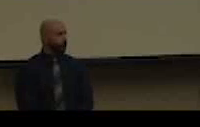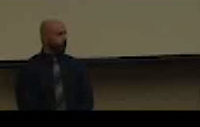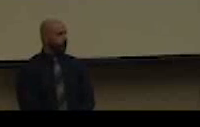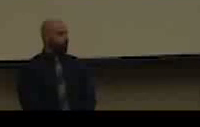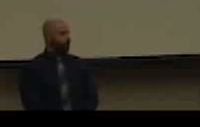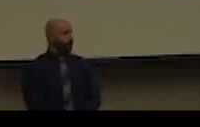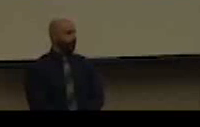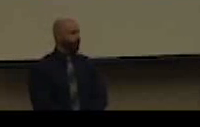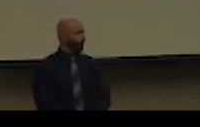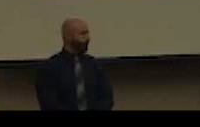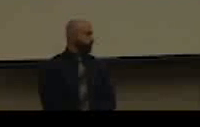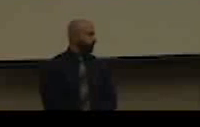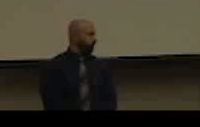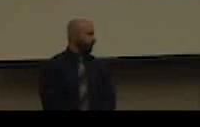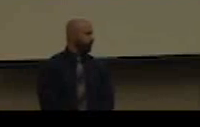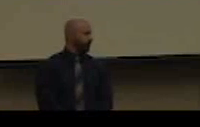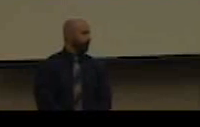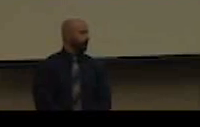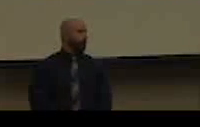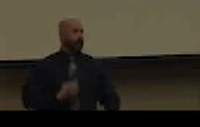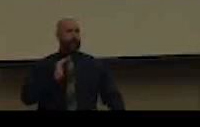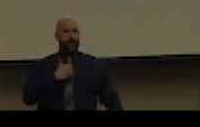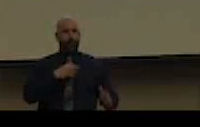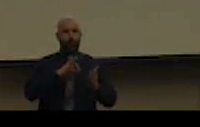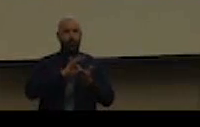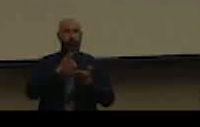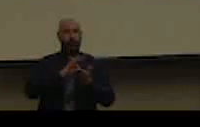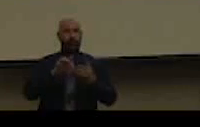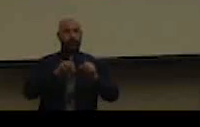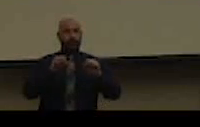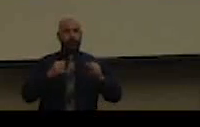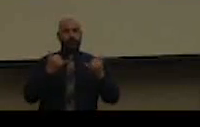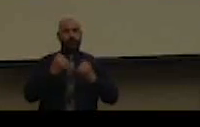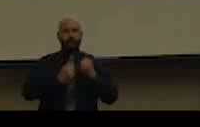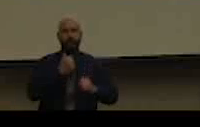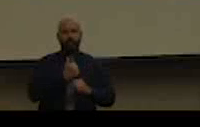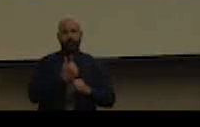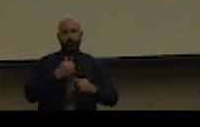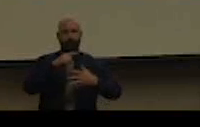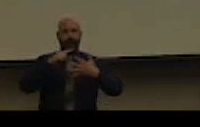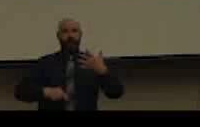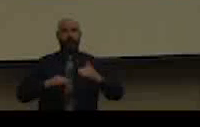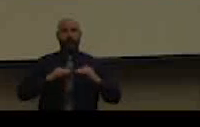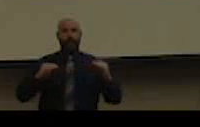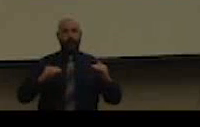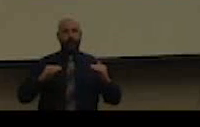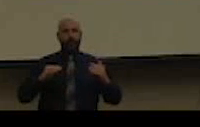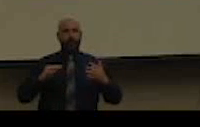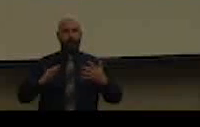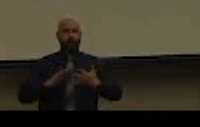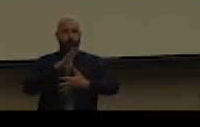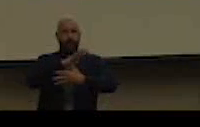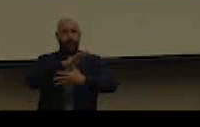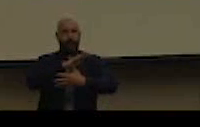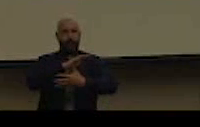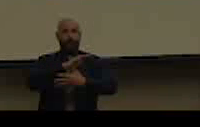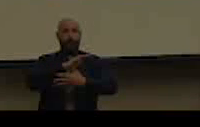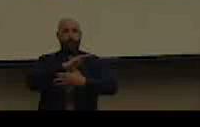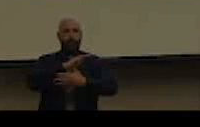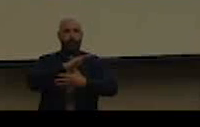Our rating system this year will have 5 levels. The highest of those is excellent. The lowest of those